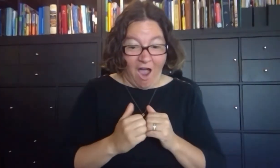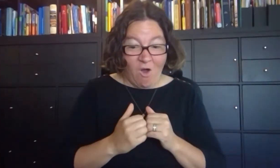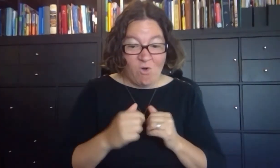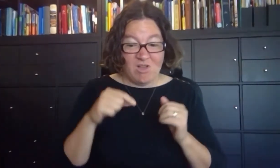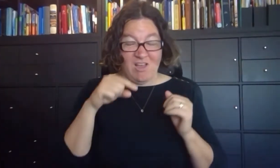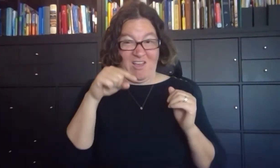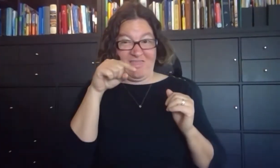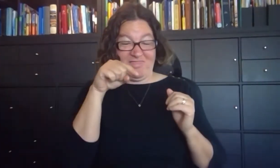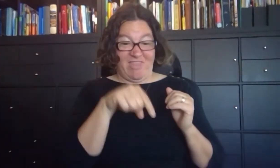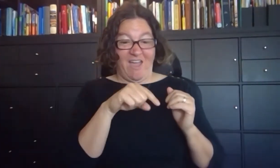Lewis.